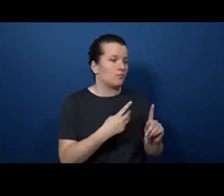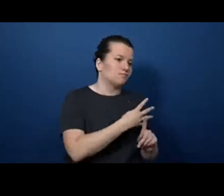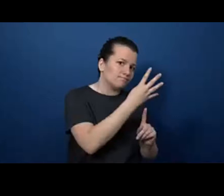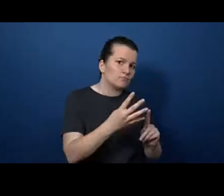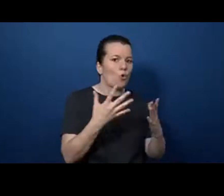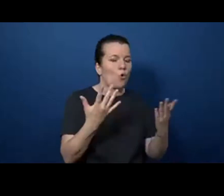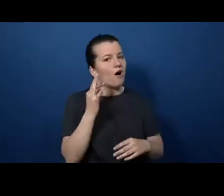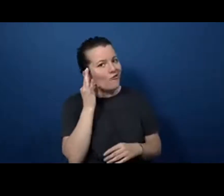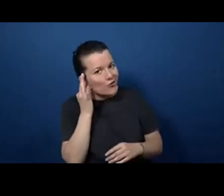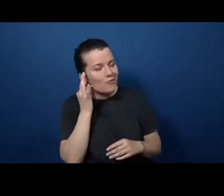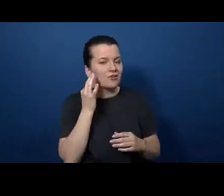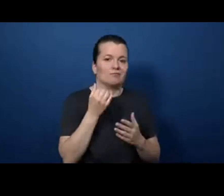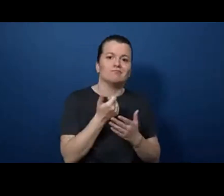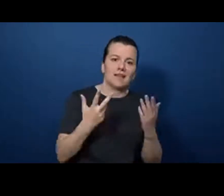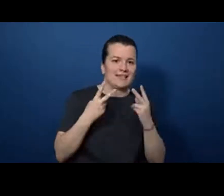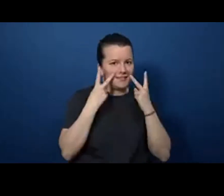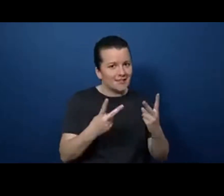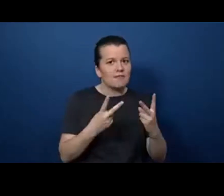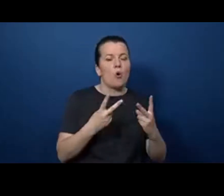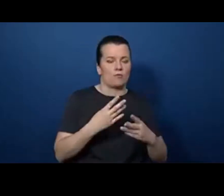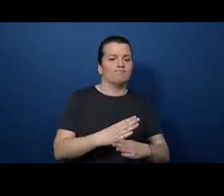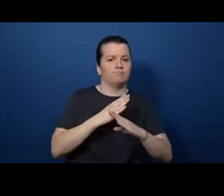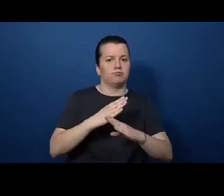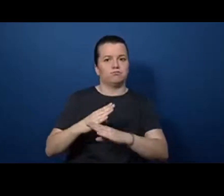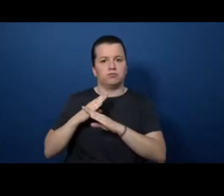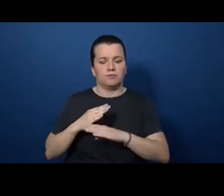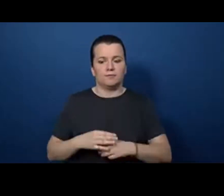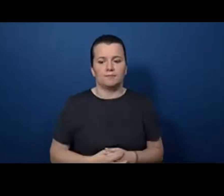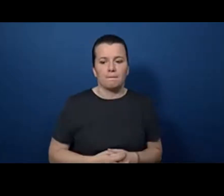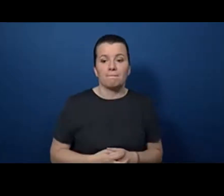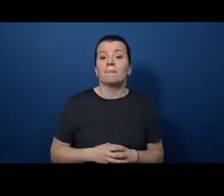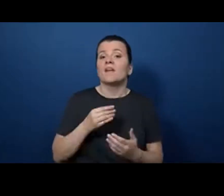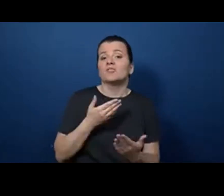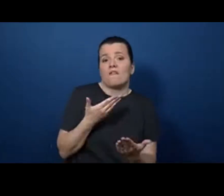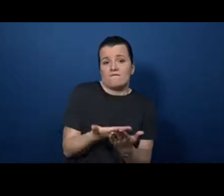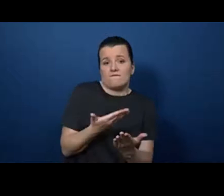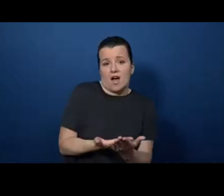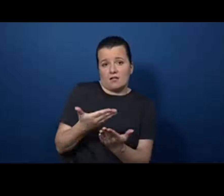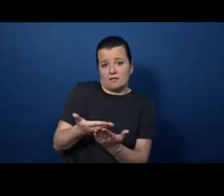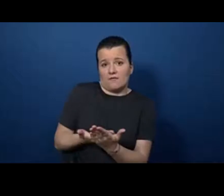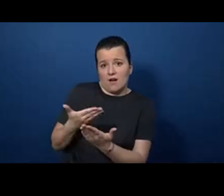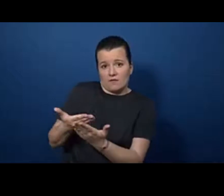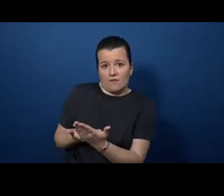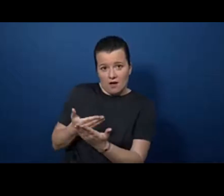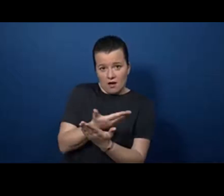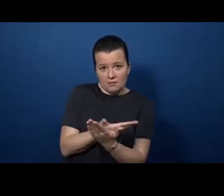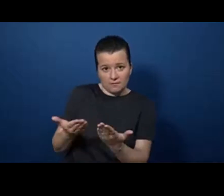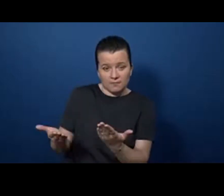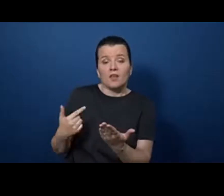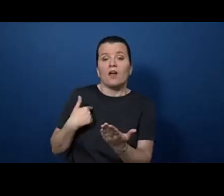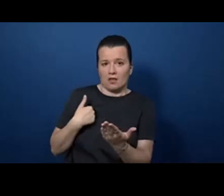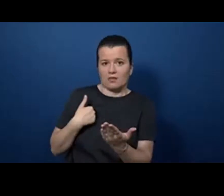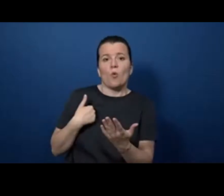good practices we documented, we developed, for example, the global guidance on addressing school-related